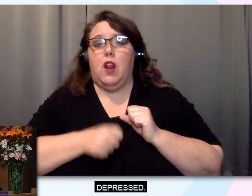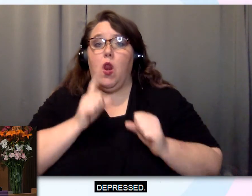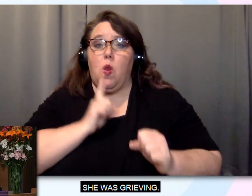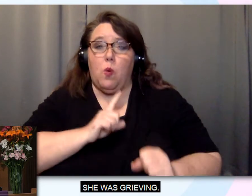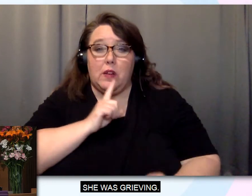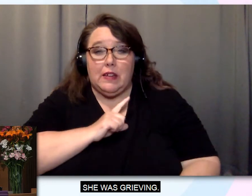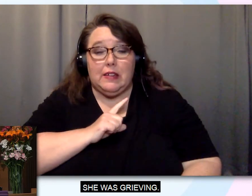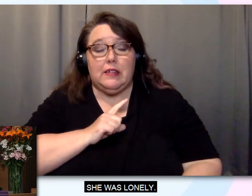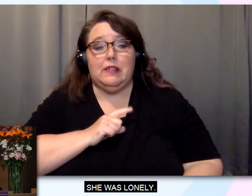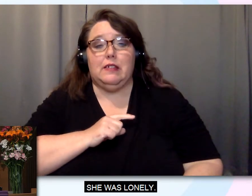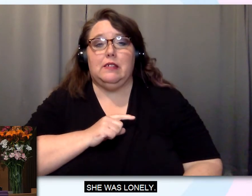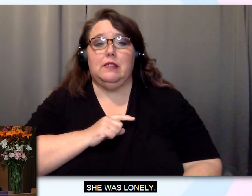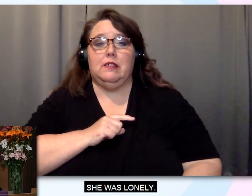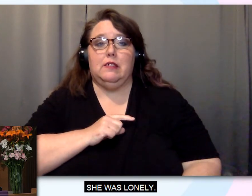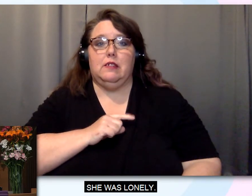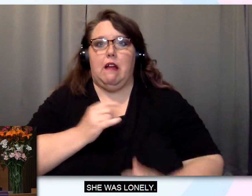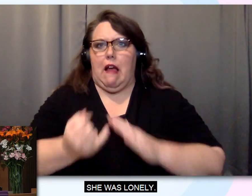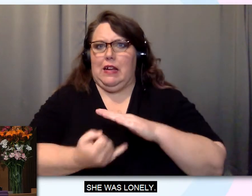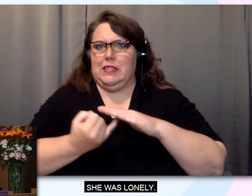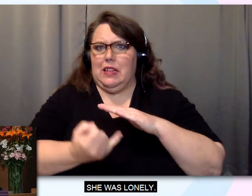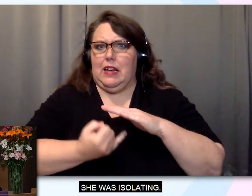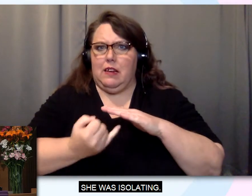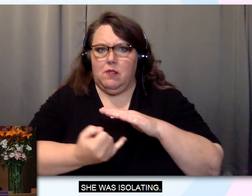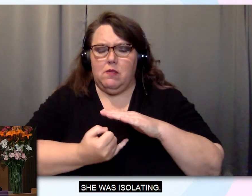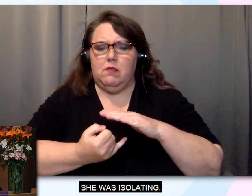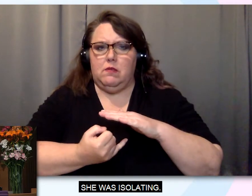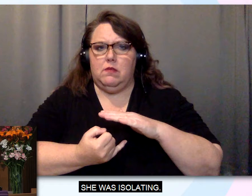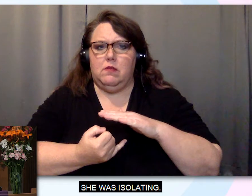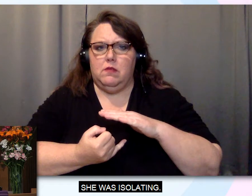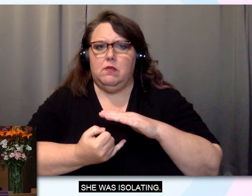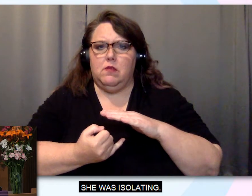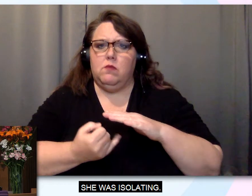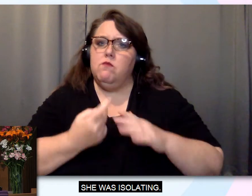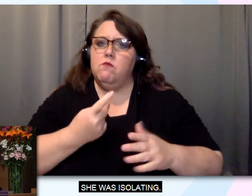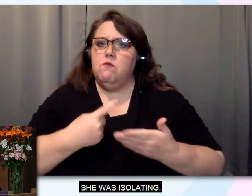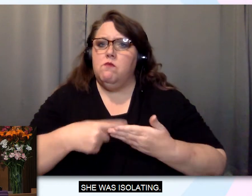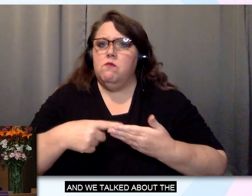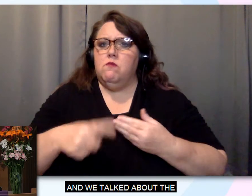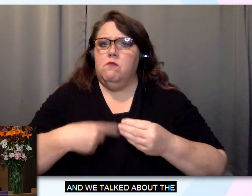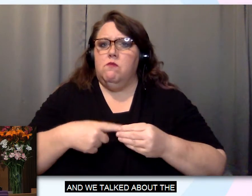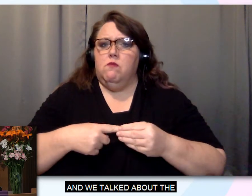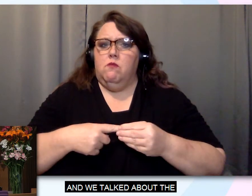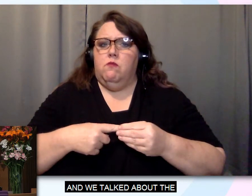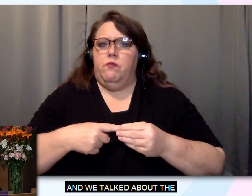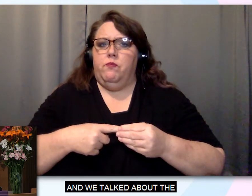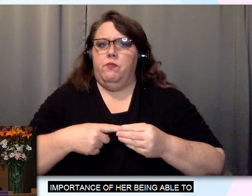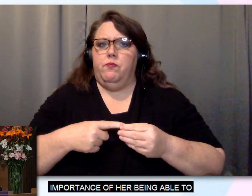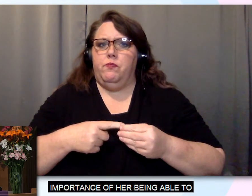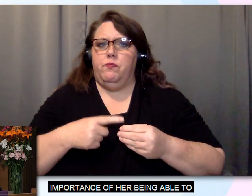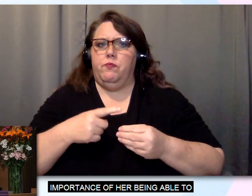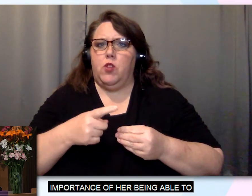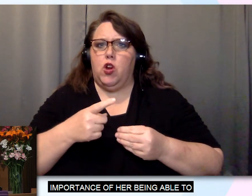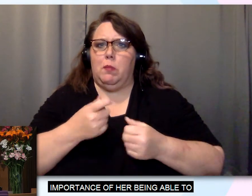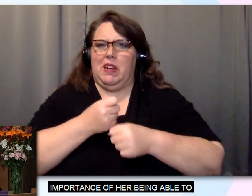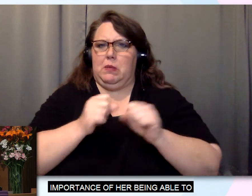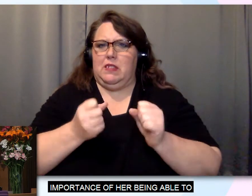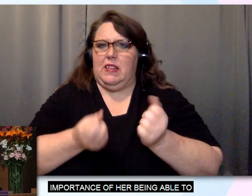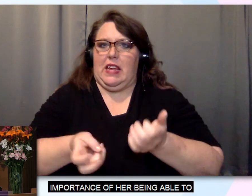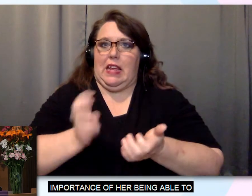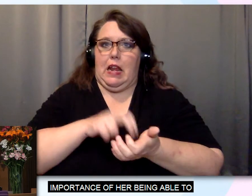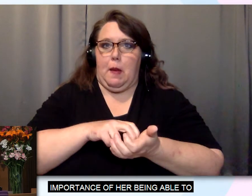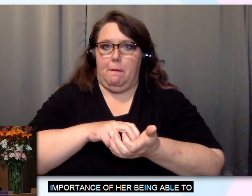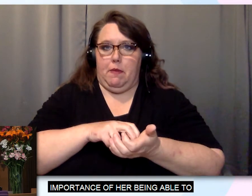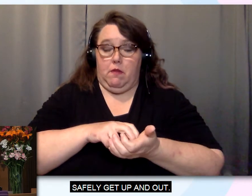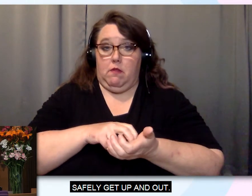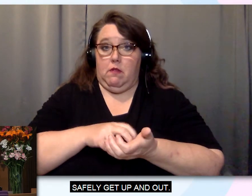grieving. She was lonely. She was isolating. And we talked about the importance of her being able to safely